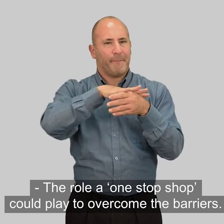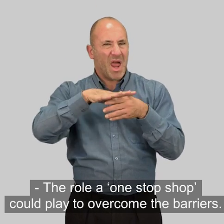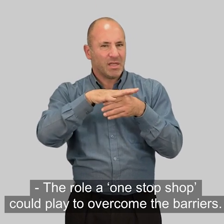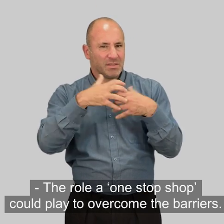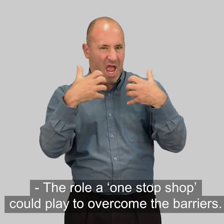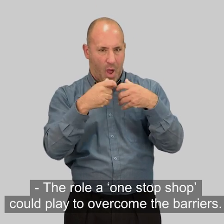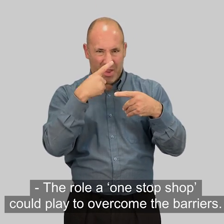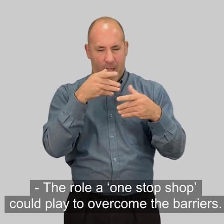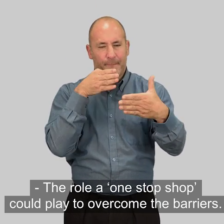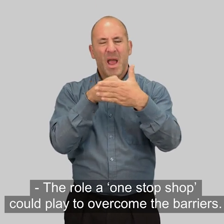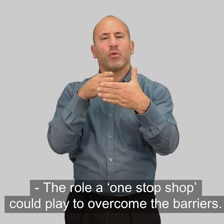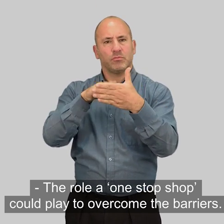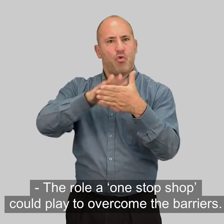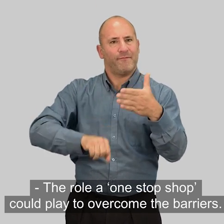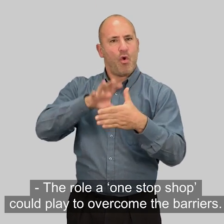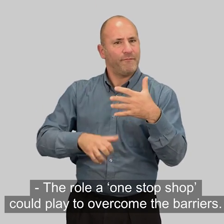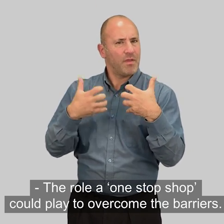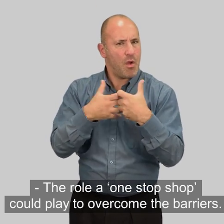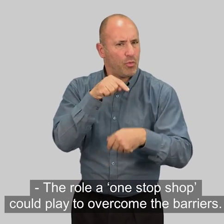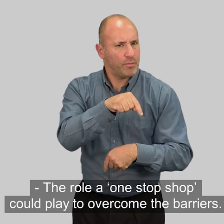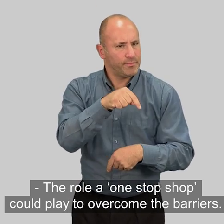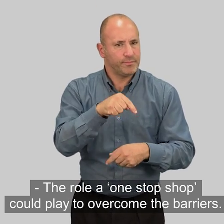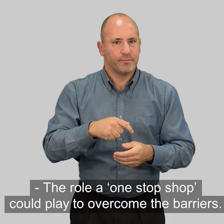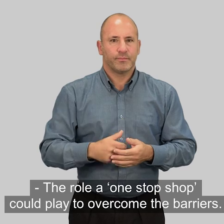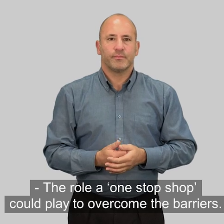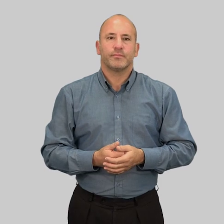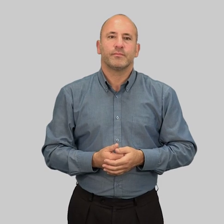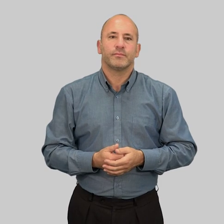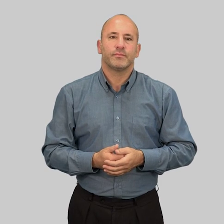the role a one-stop shop could play to overcome the barriers,